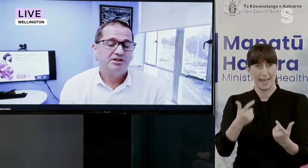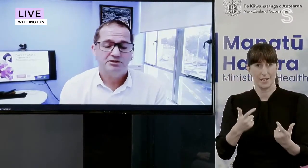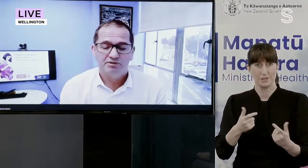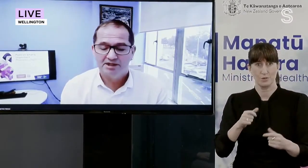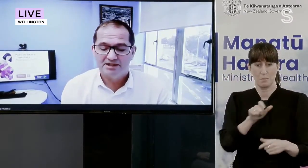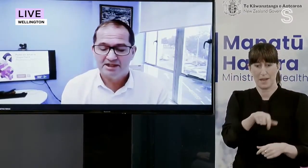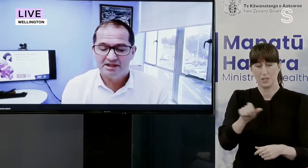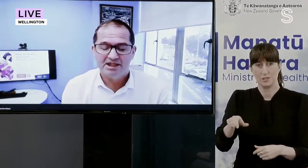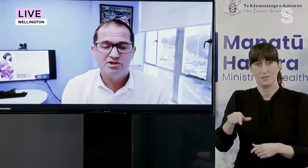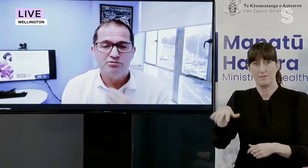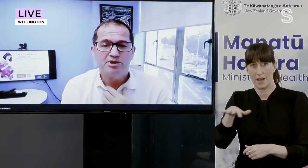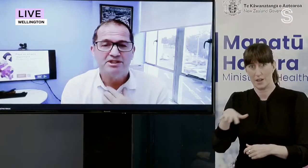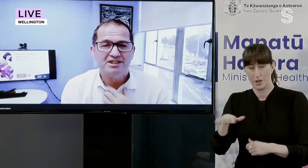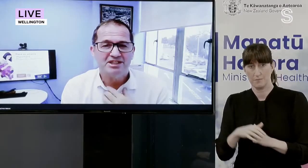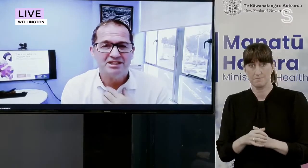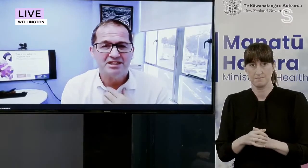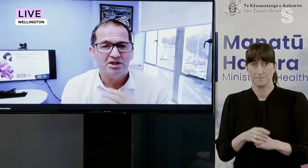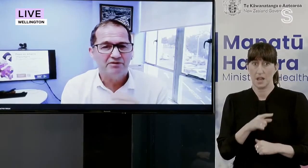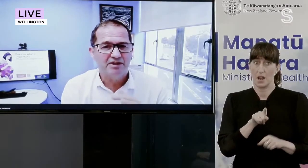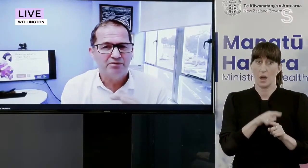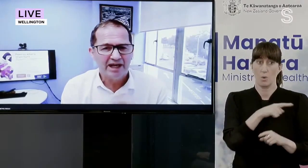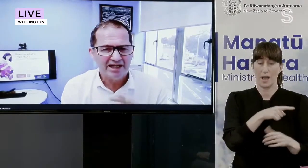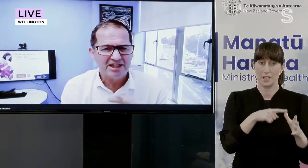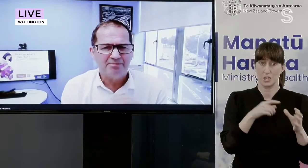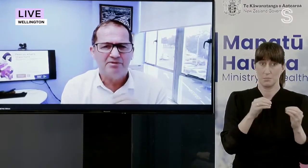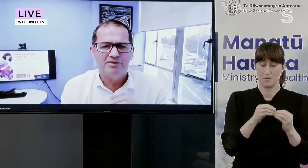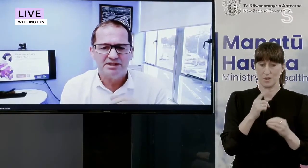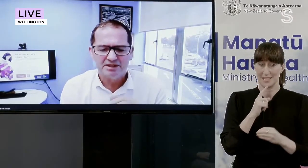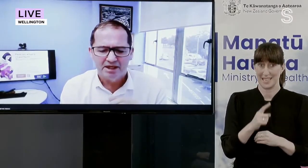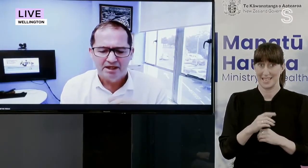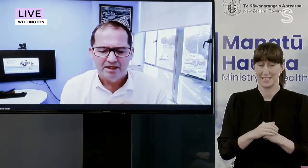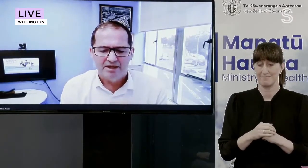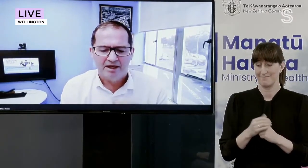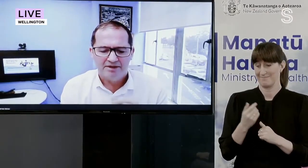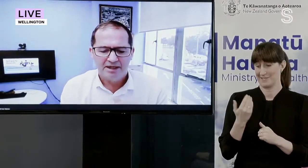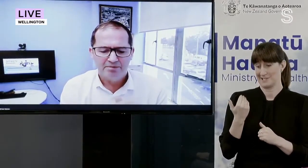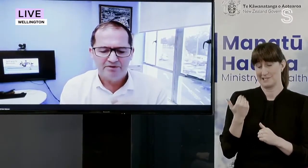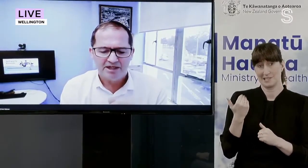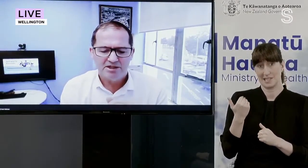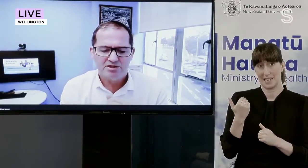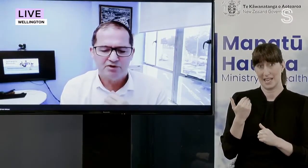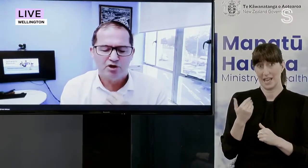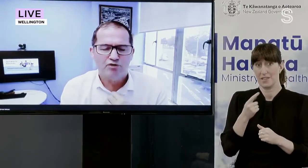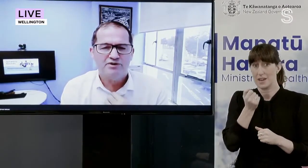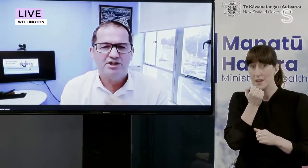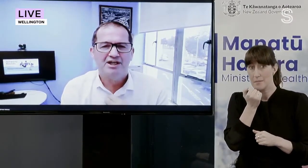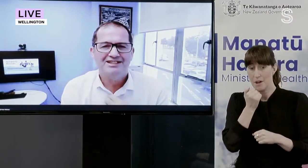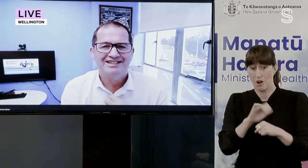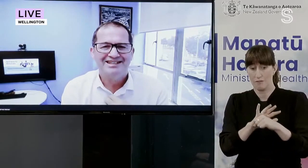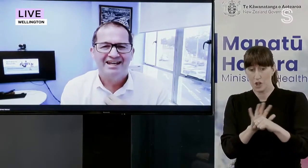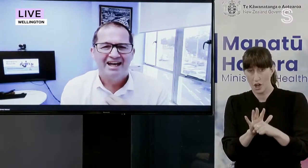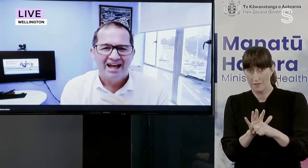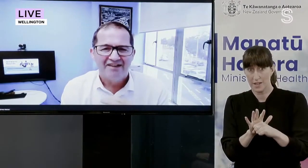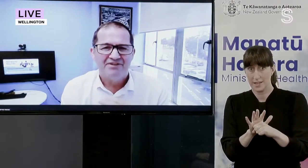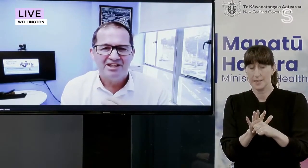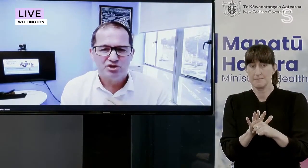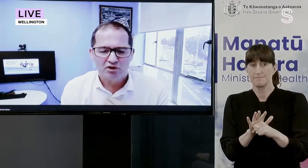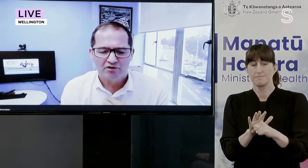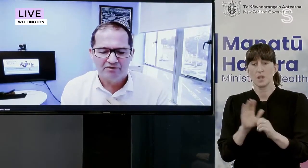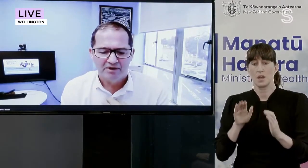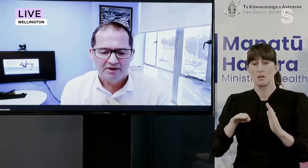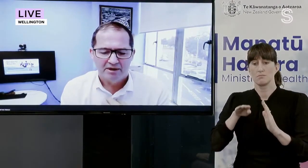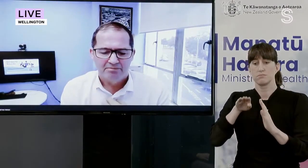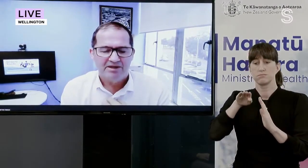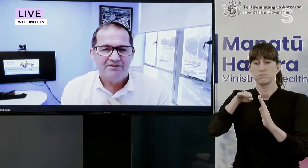Director General has said, the national body suggests that over the last couple of weeks, the number of cases of Covid-19 have eased